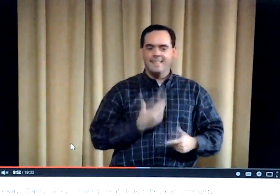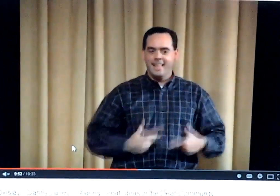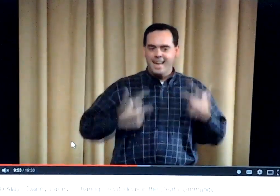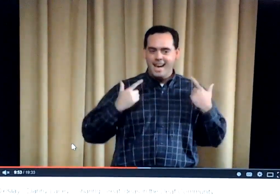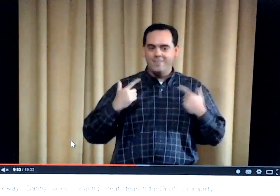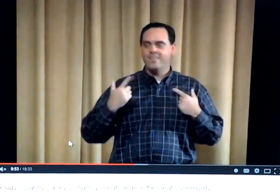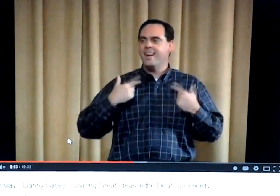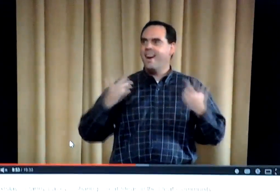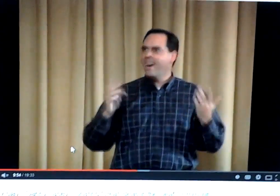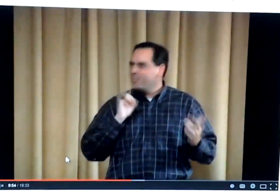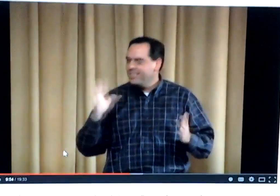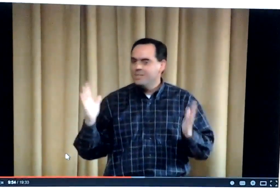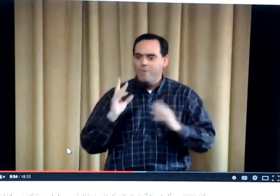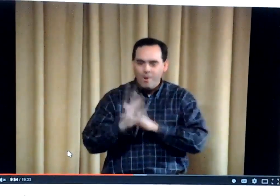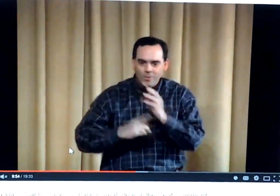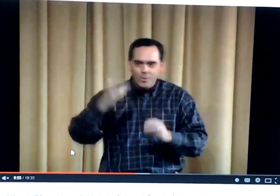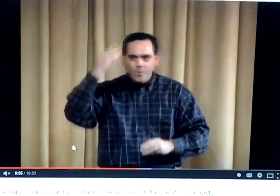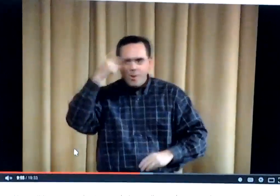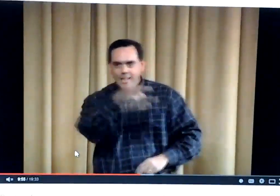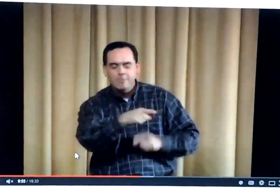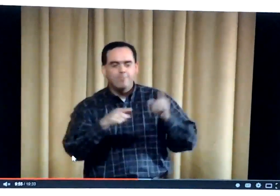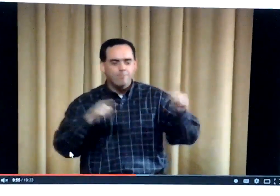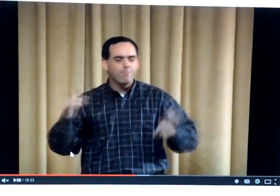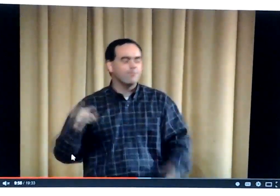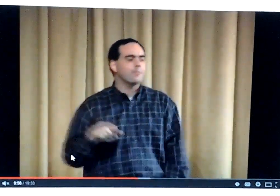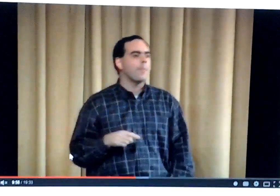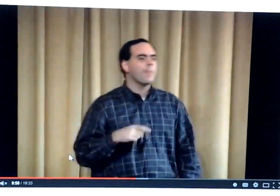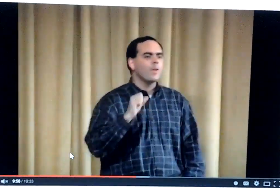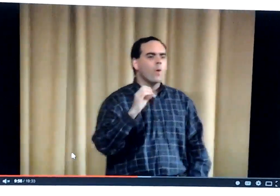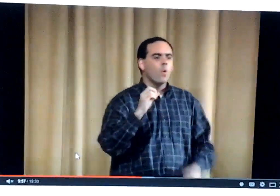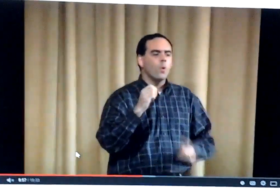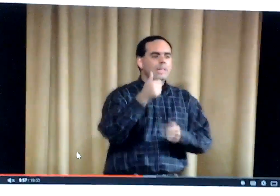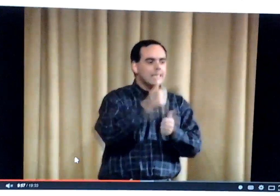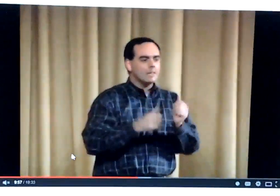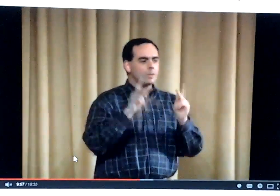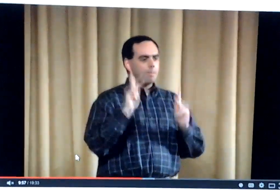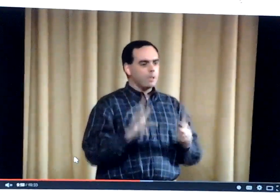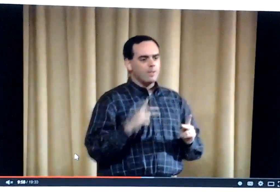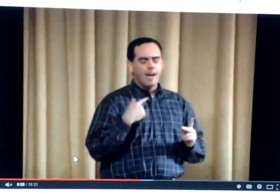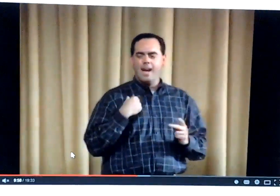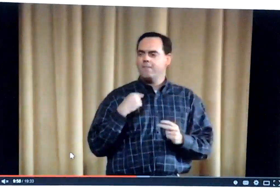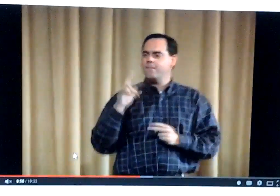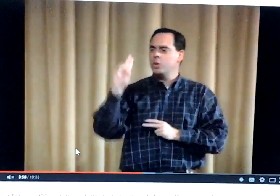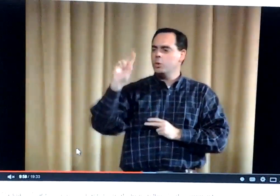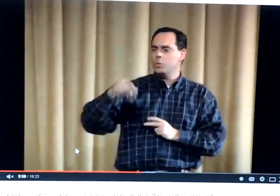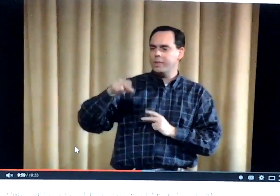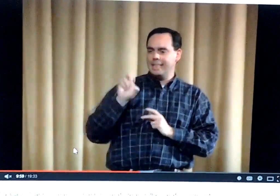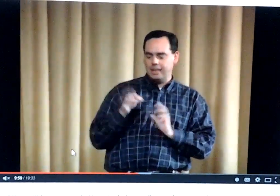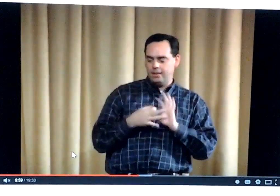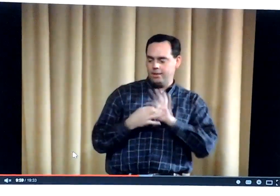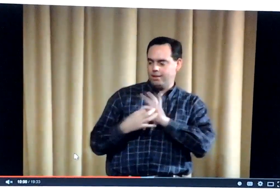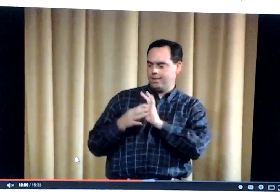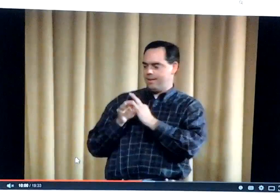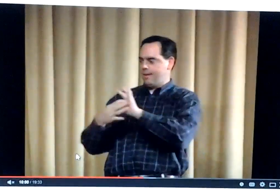So, in this small community, so deaf community is small. Oh, you know this person, you know that person. Small